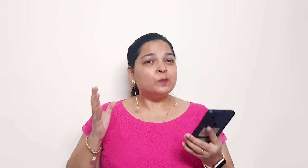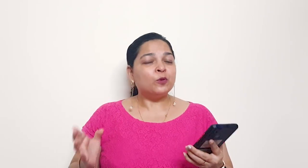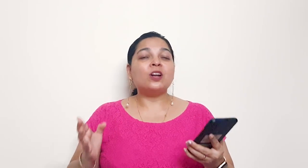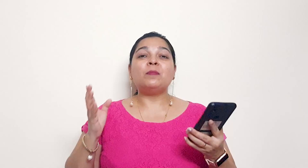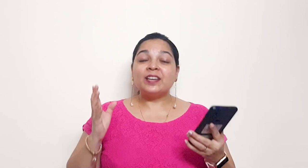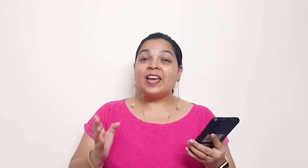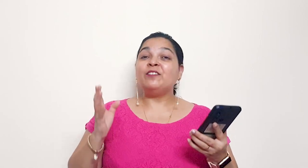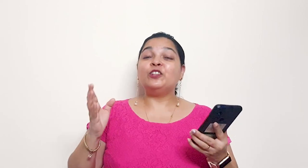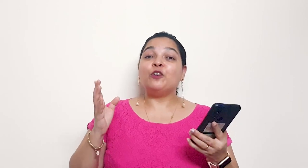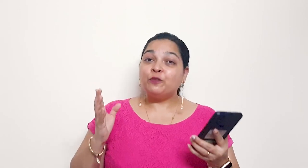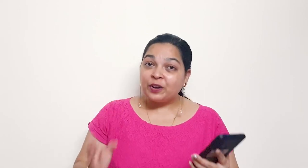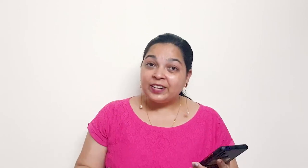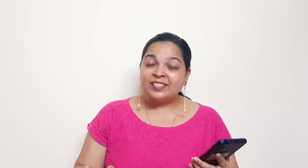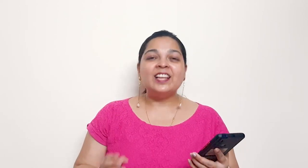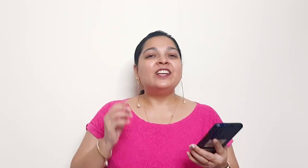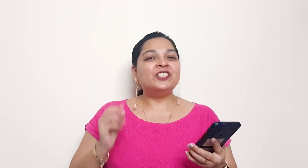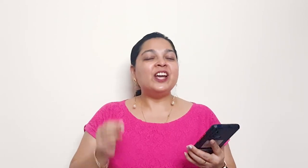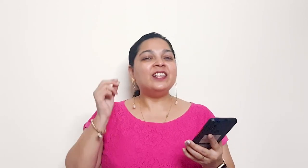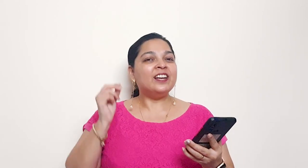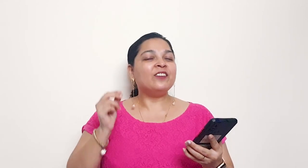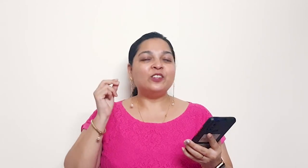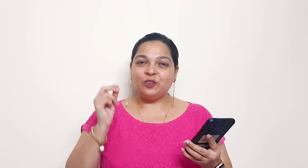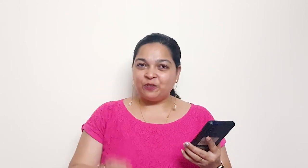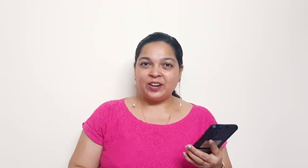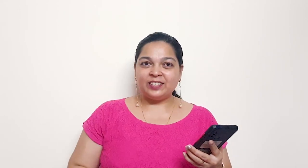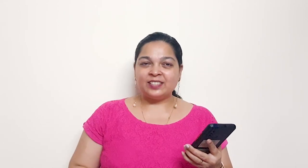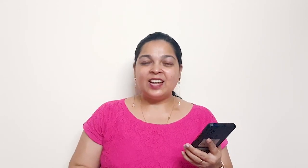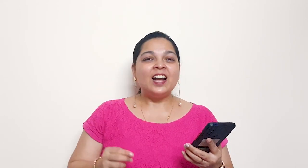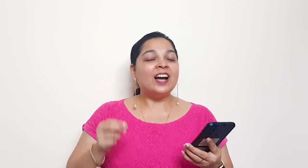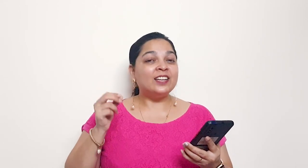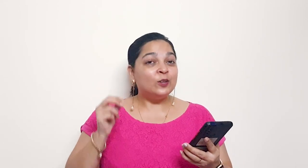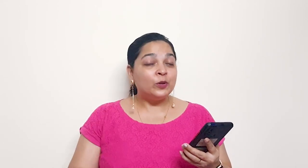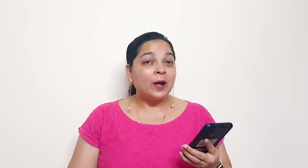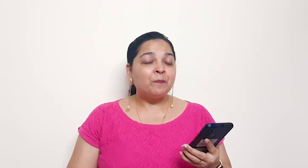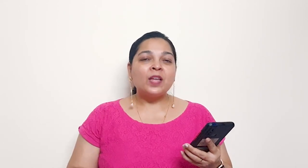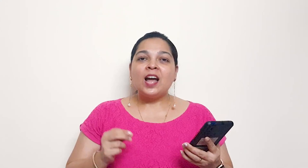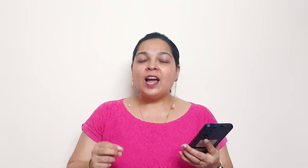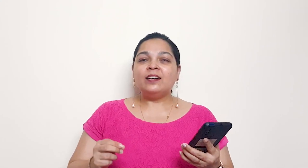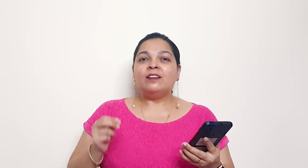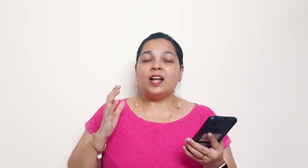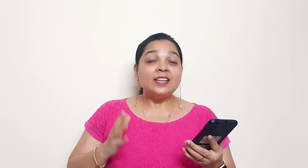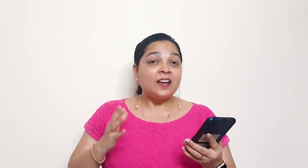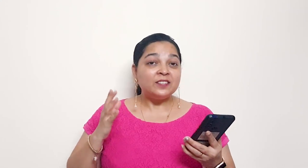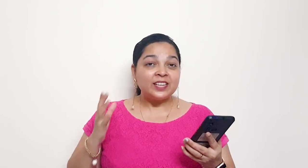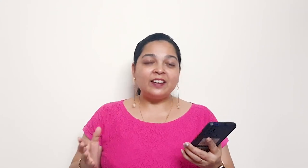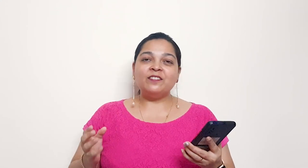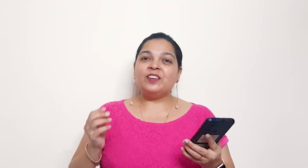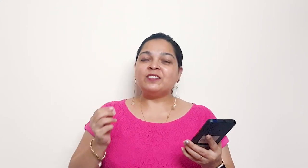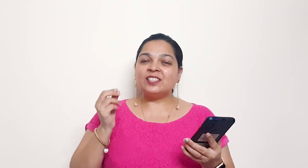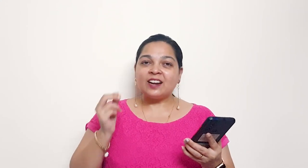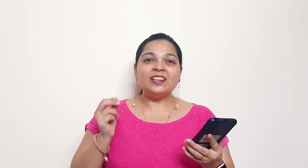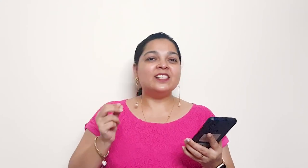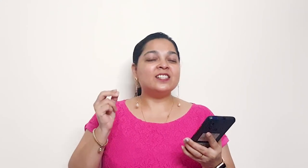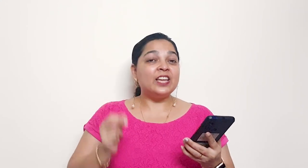watch this program again with your friends. Share the link with your friends. Hallelujah. And as I have said,